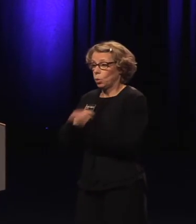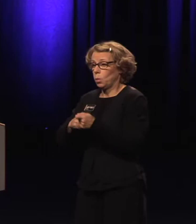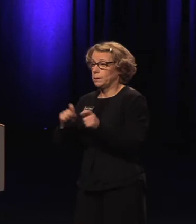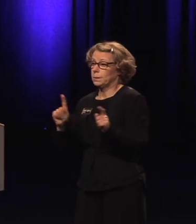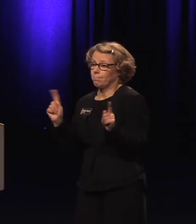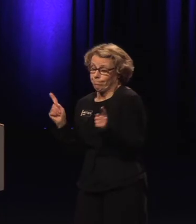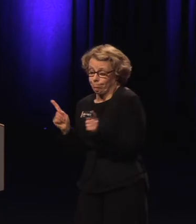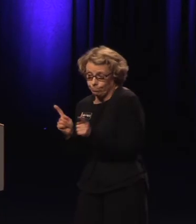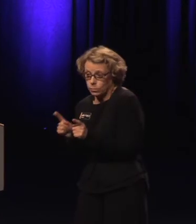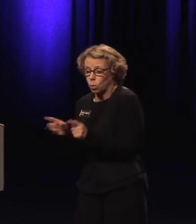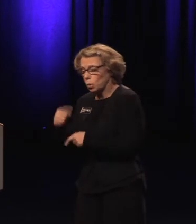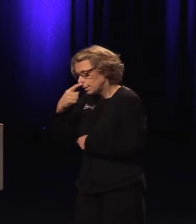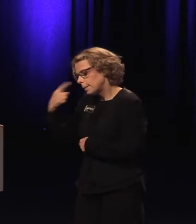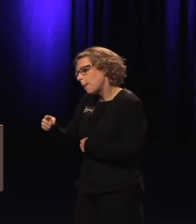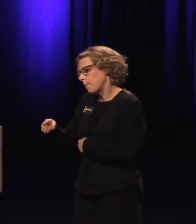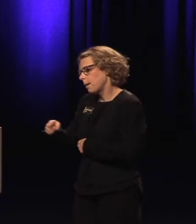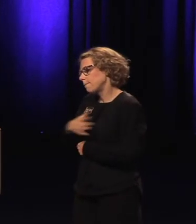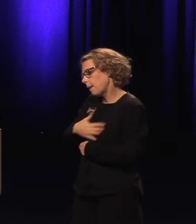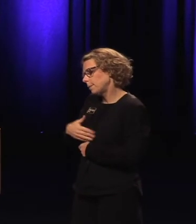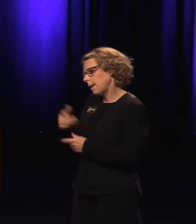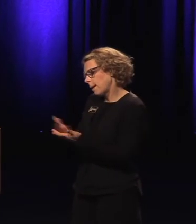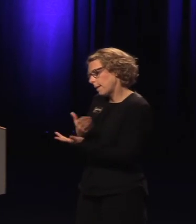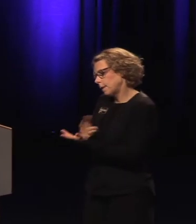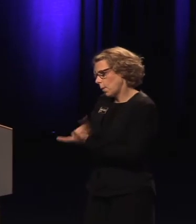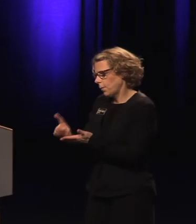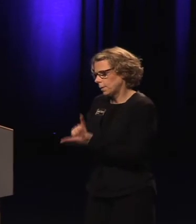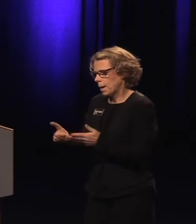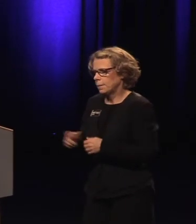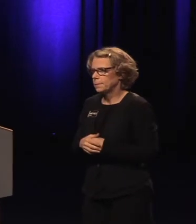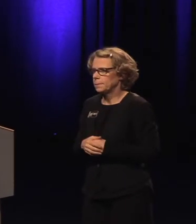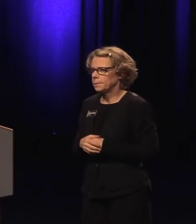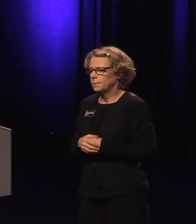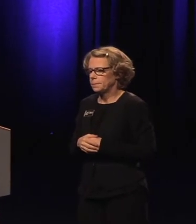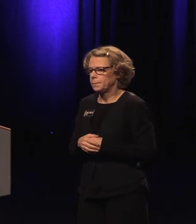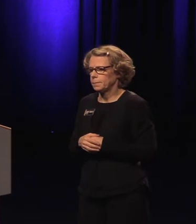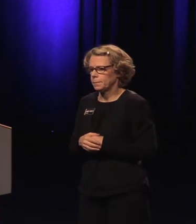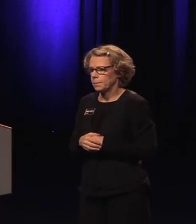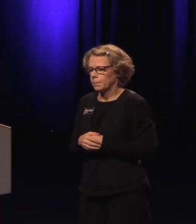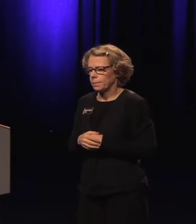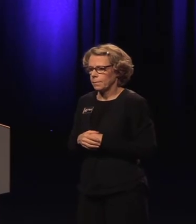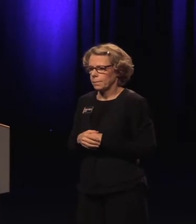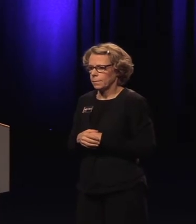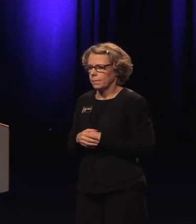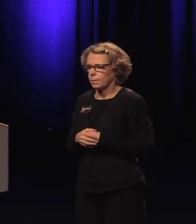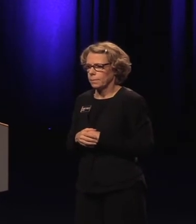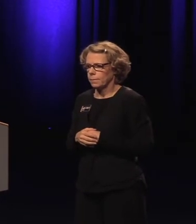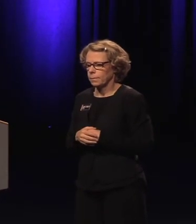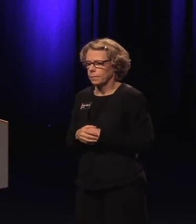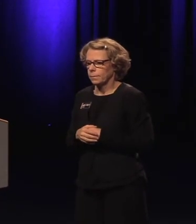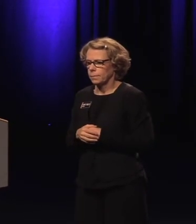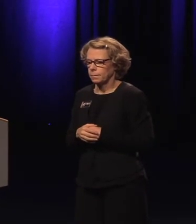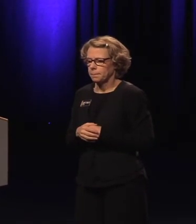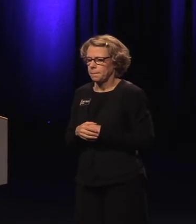most. Unaccountable and opaque decisions were taken by authorities and